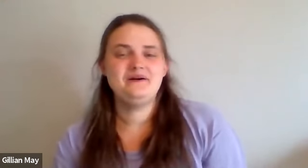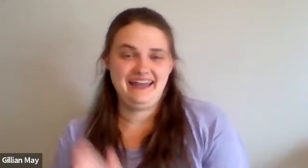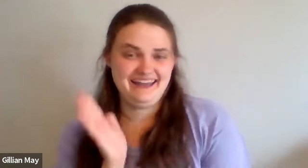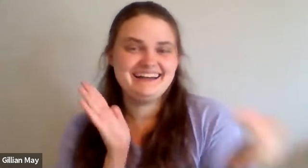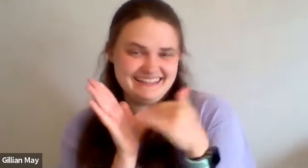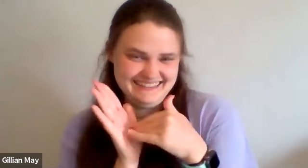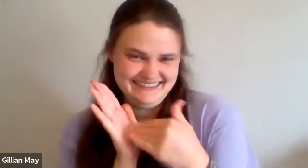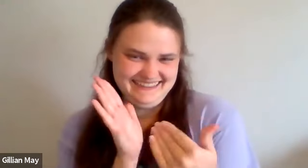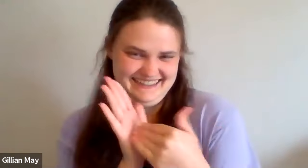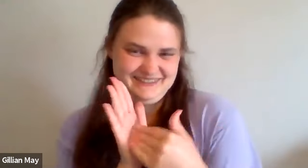Okay, again.